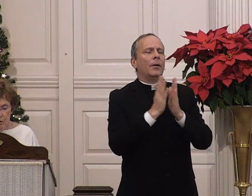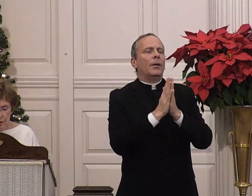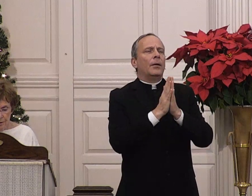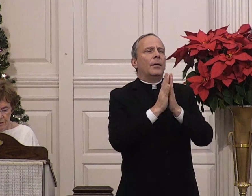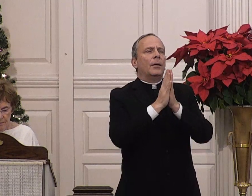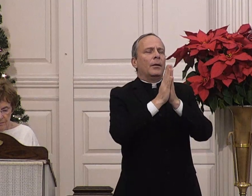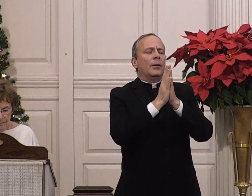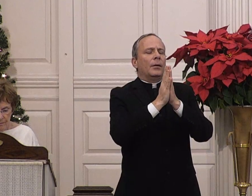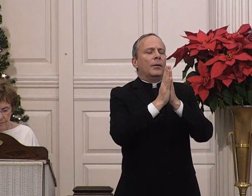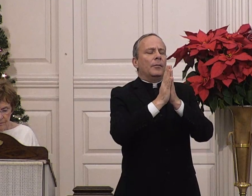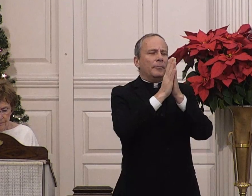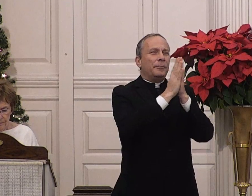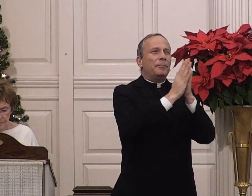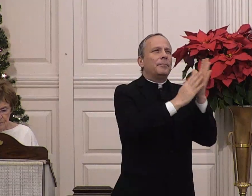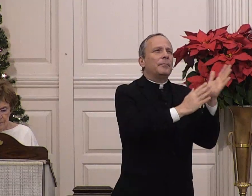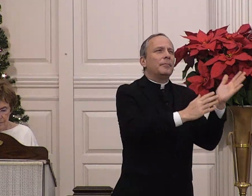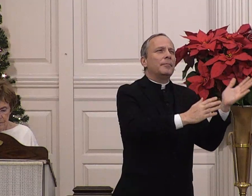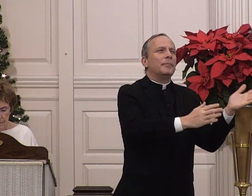the Lord.